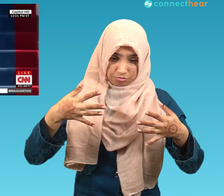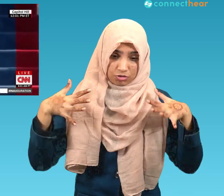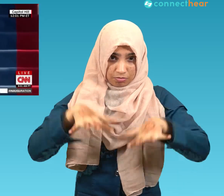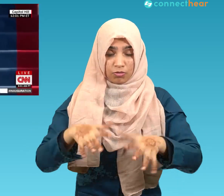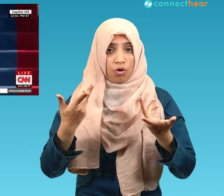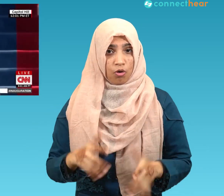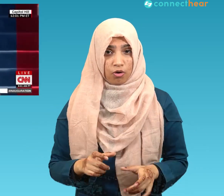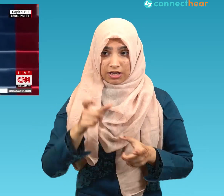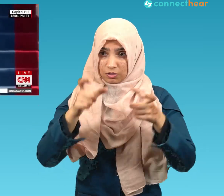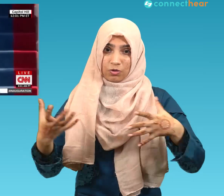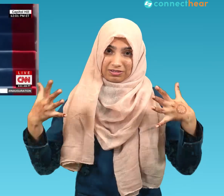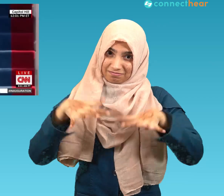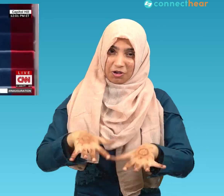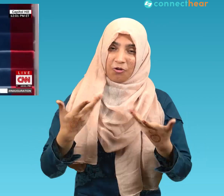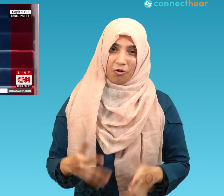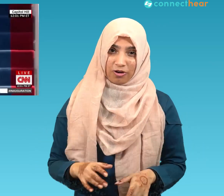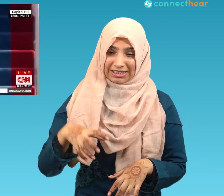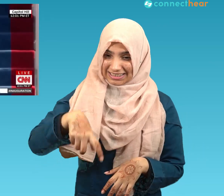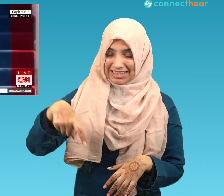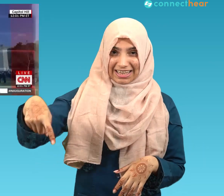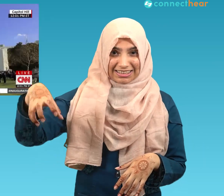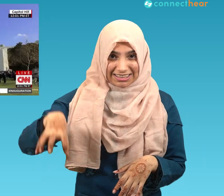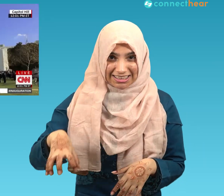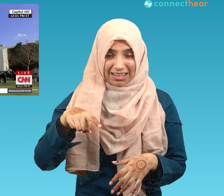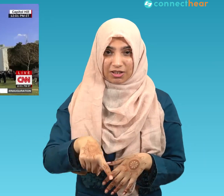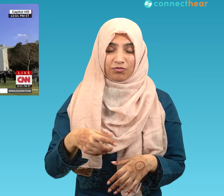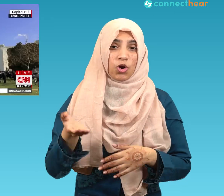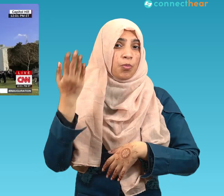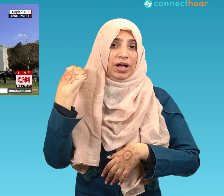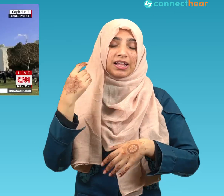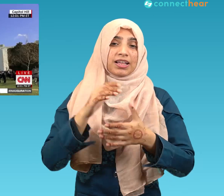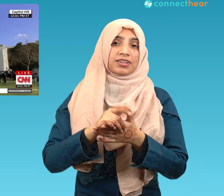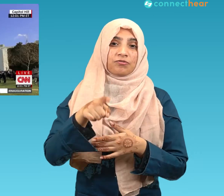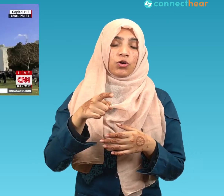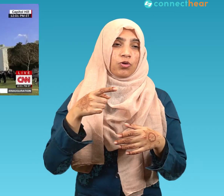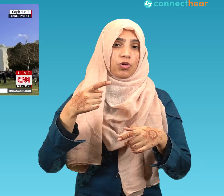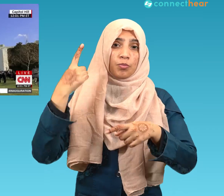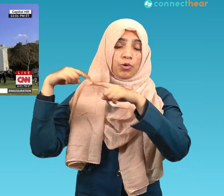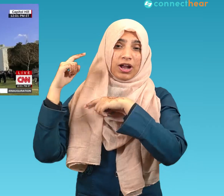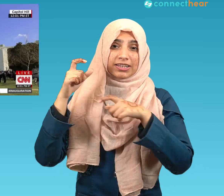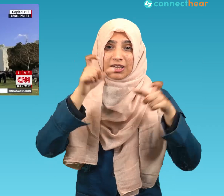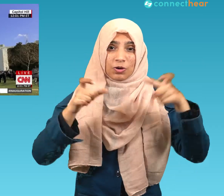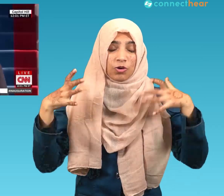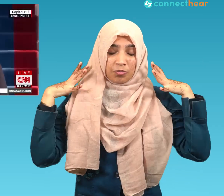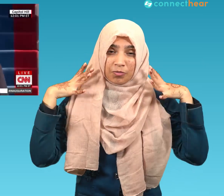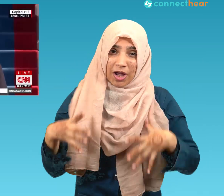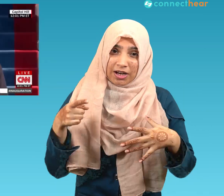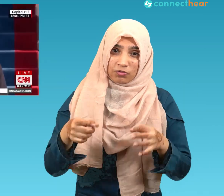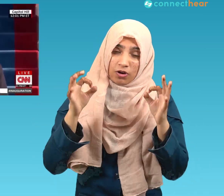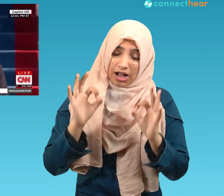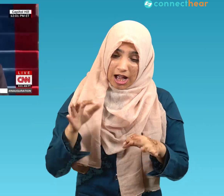Civil War, when the Union itself was literally hanging in the balance. Yet we endured.